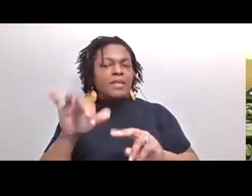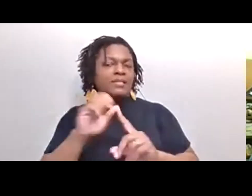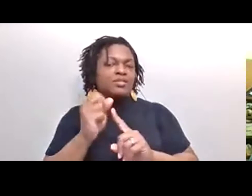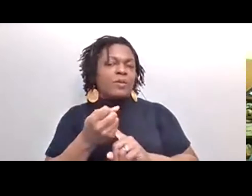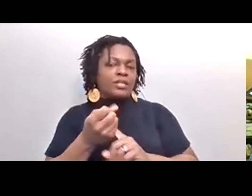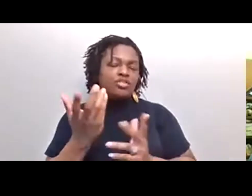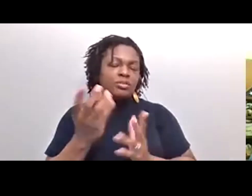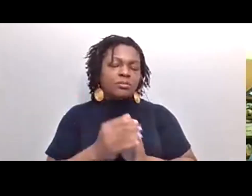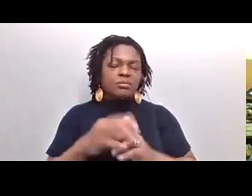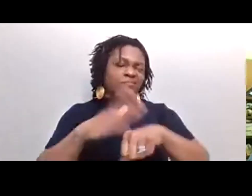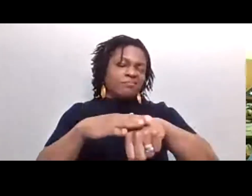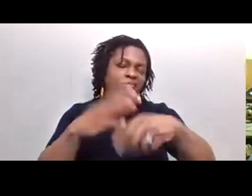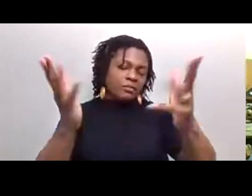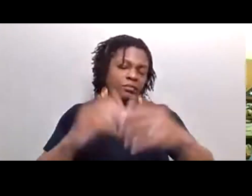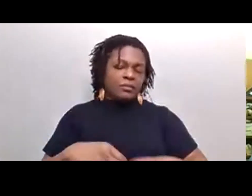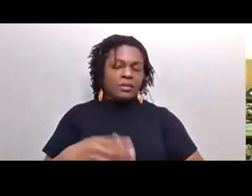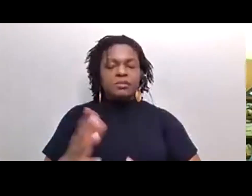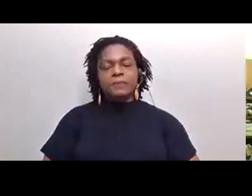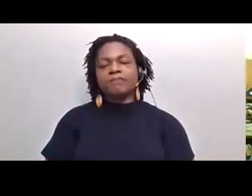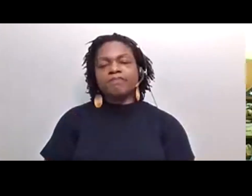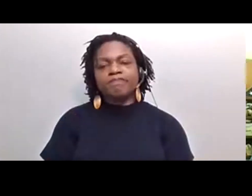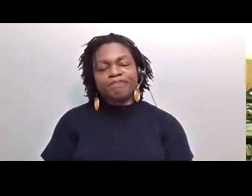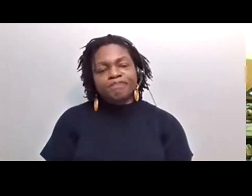was pretty much the gist of the conversation.